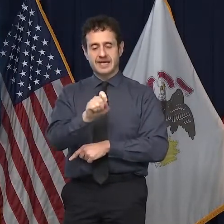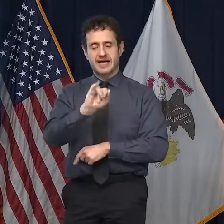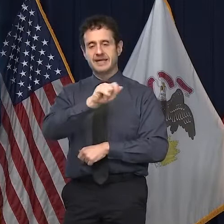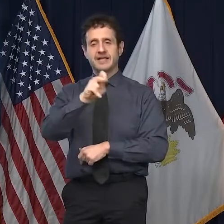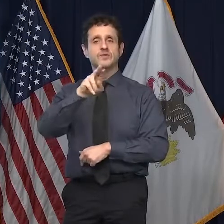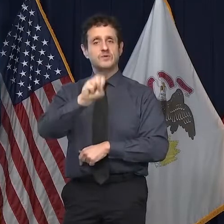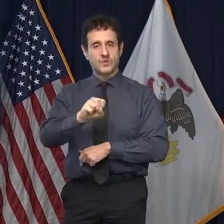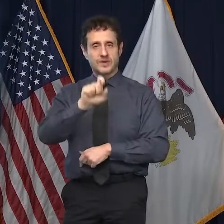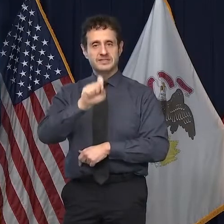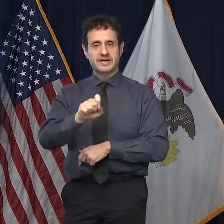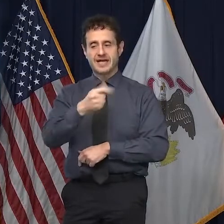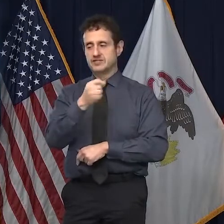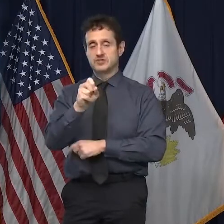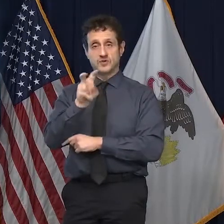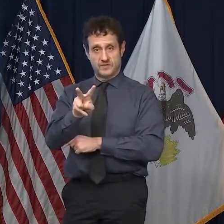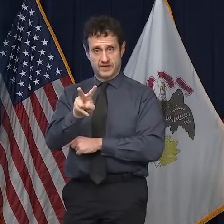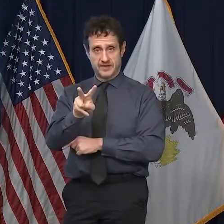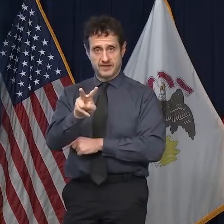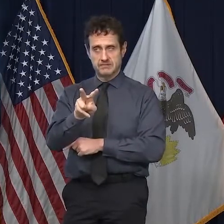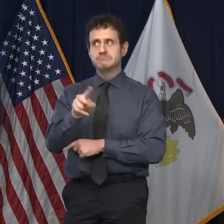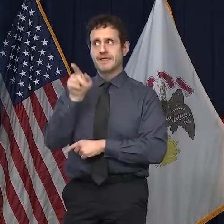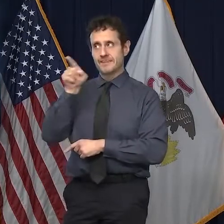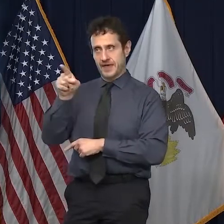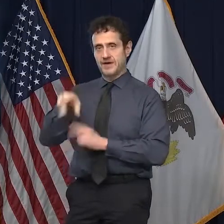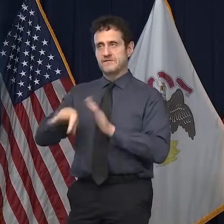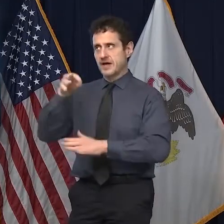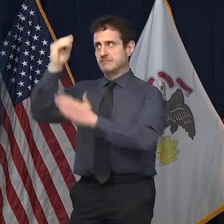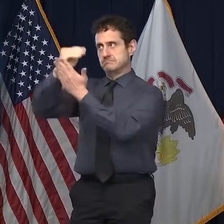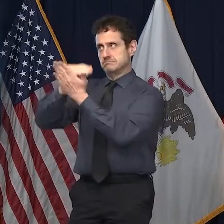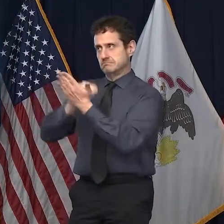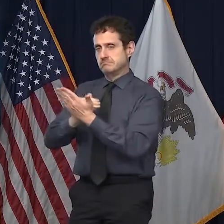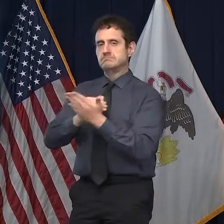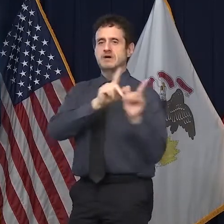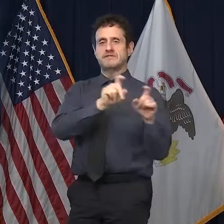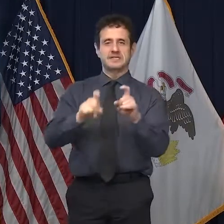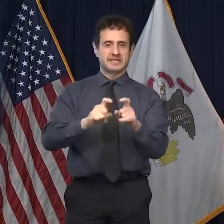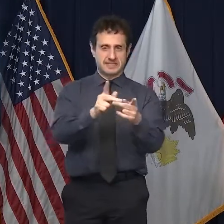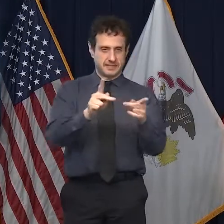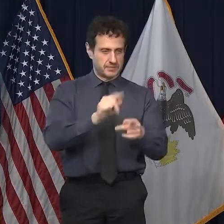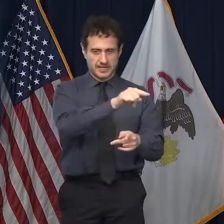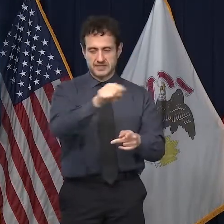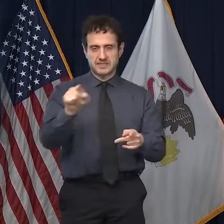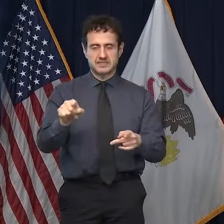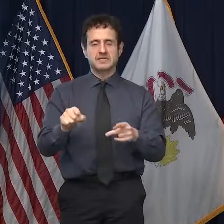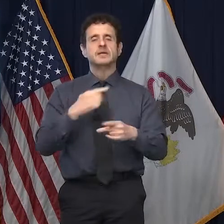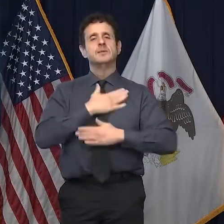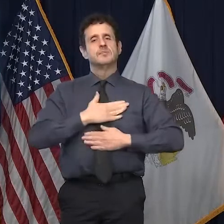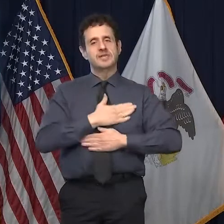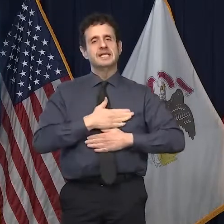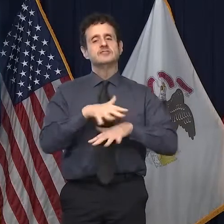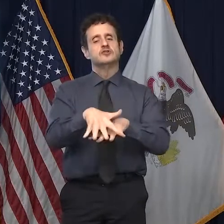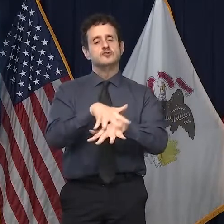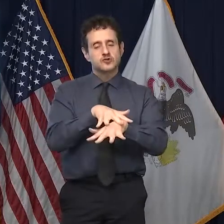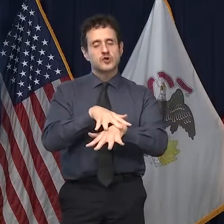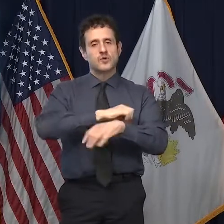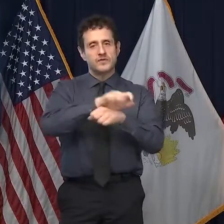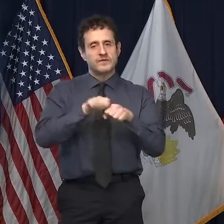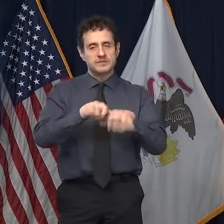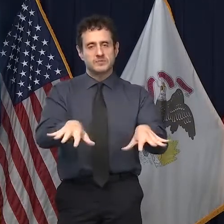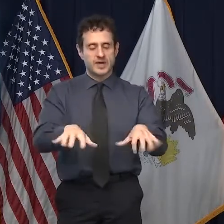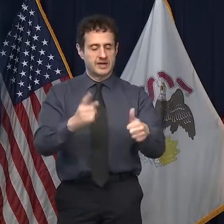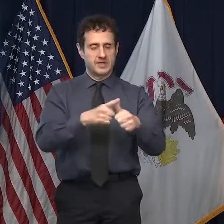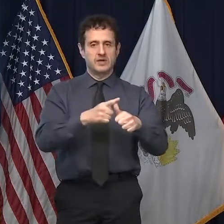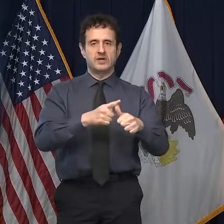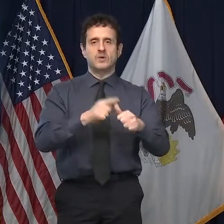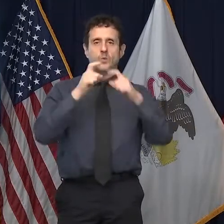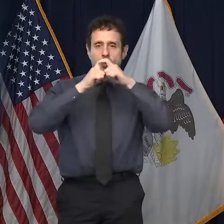dph.illinois.gov. And please help stop the spread of the virus. Wear your mask, wash your hands, and